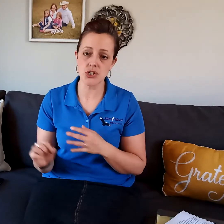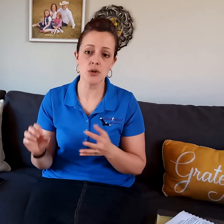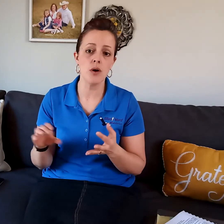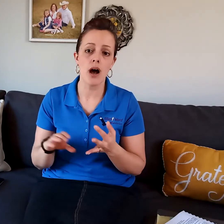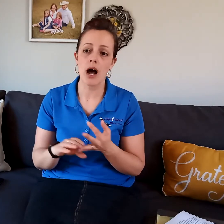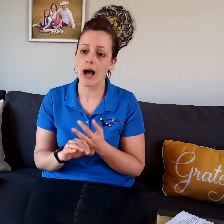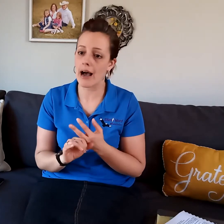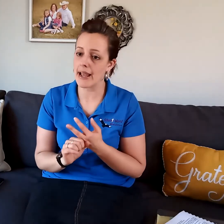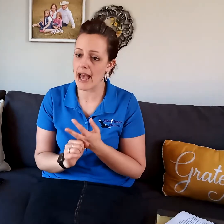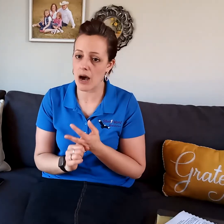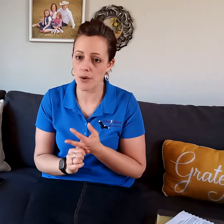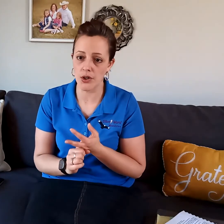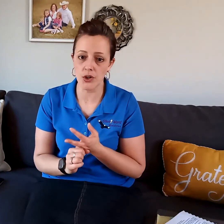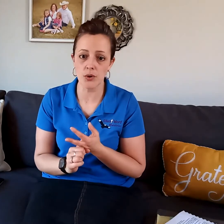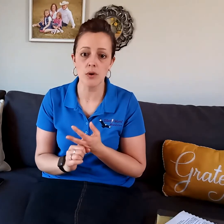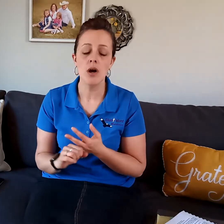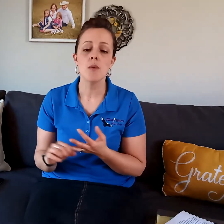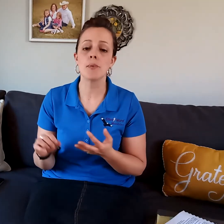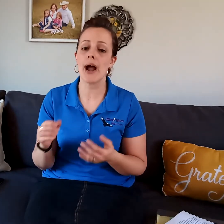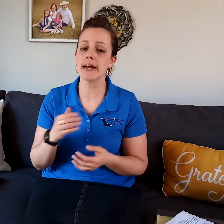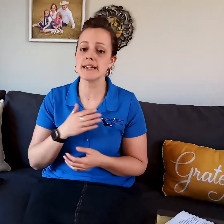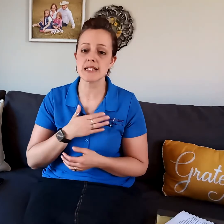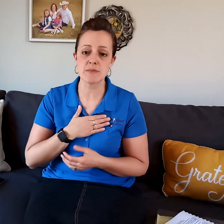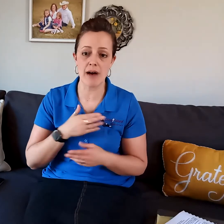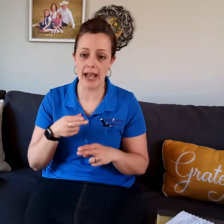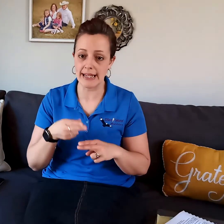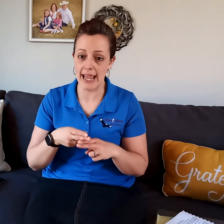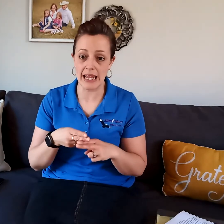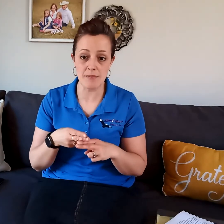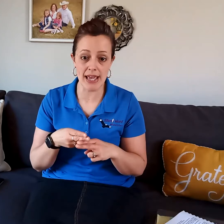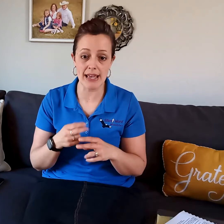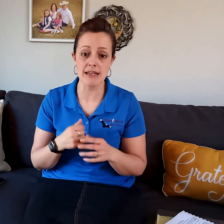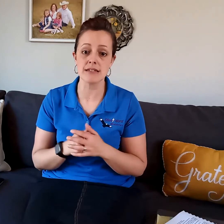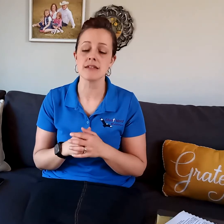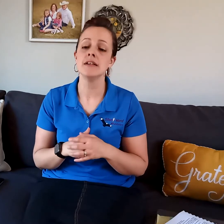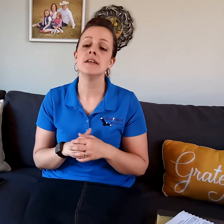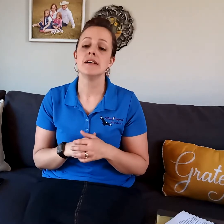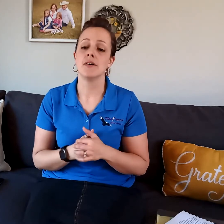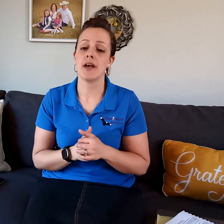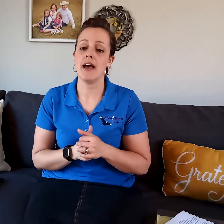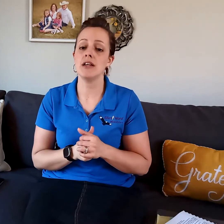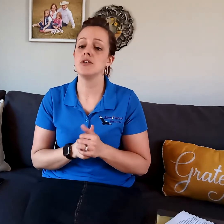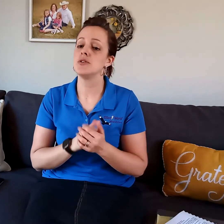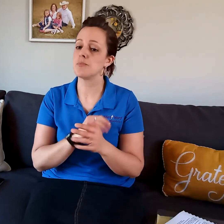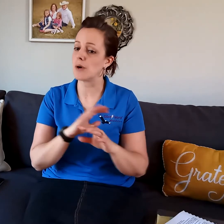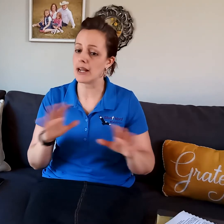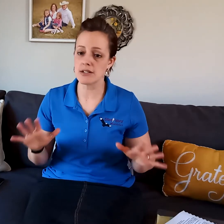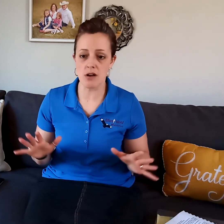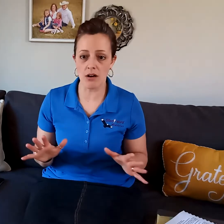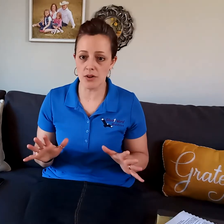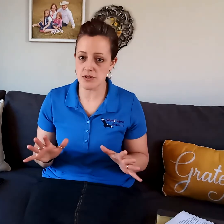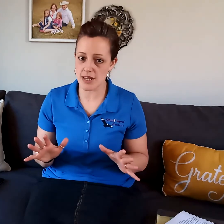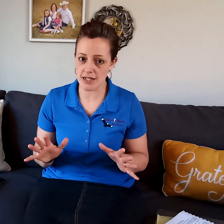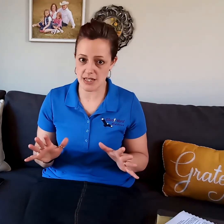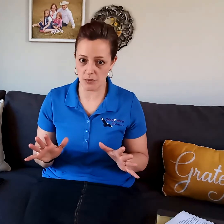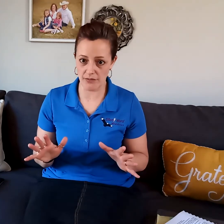you. Hi, how are you? Practice, my name is. Okay? Practice all those things that we've